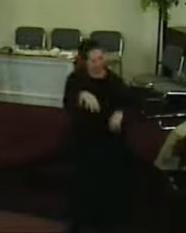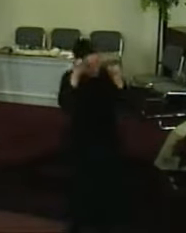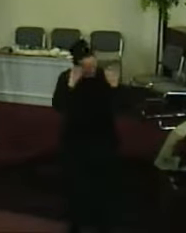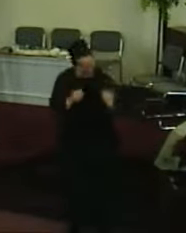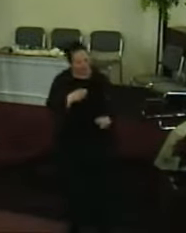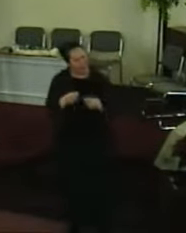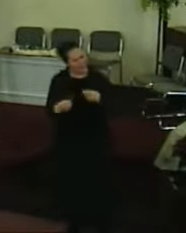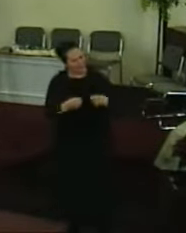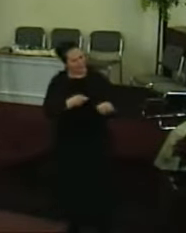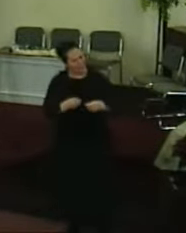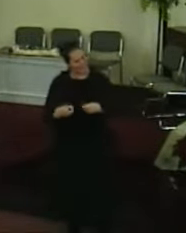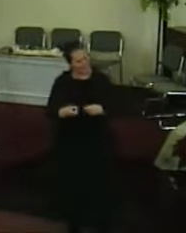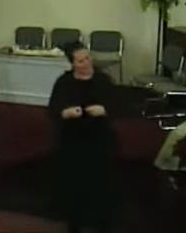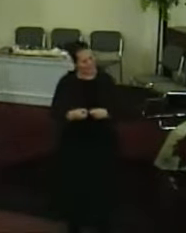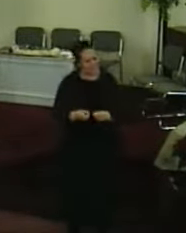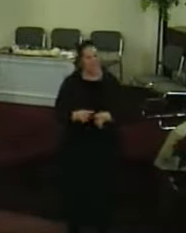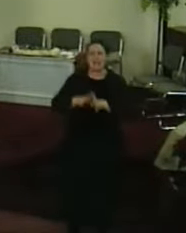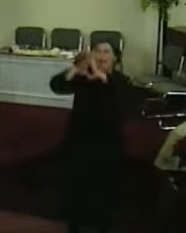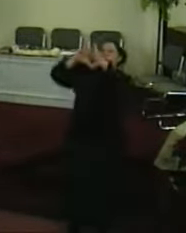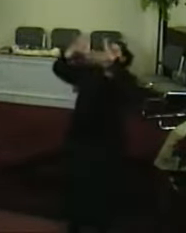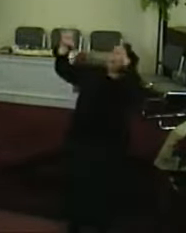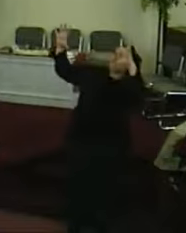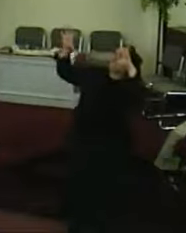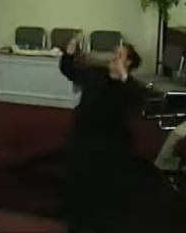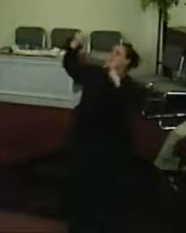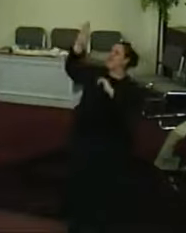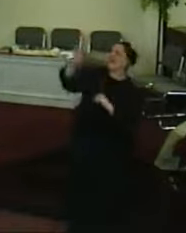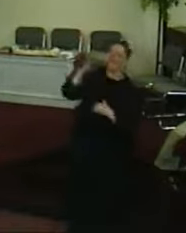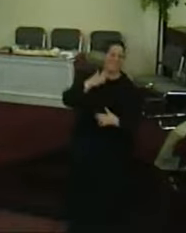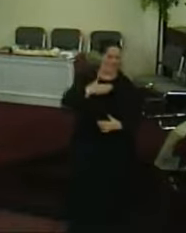Look at how big my God is.